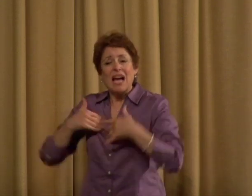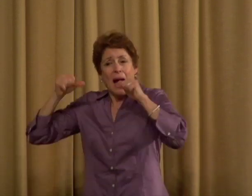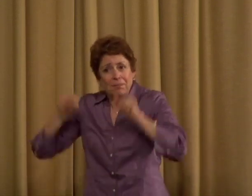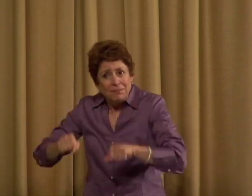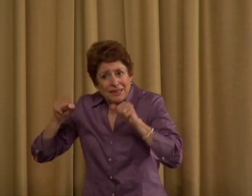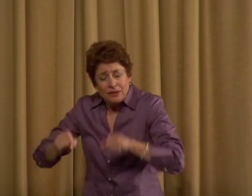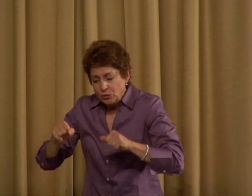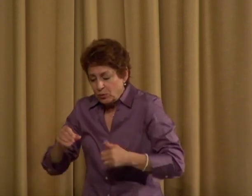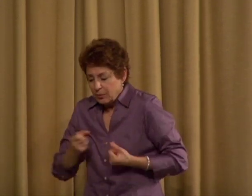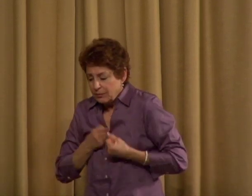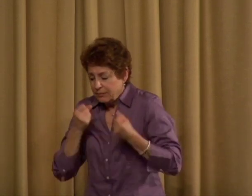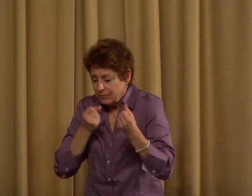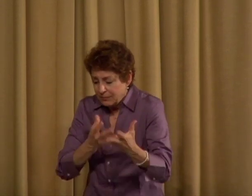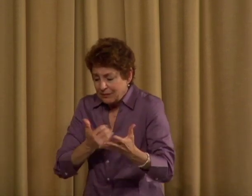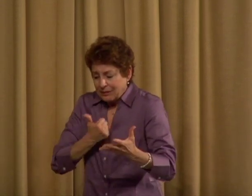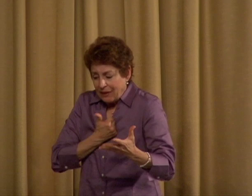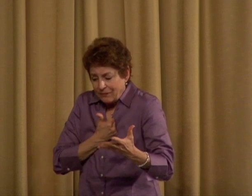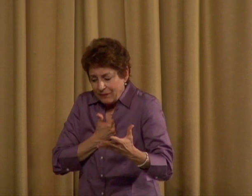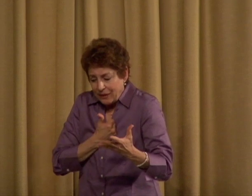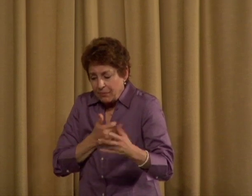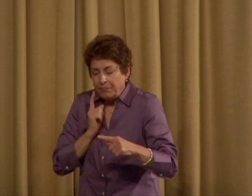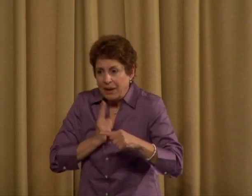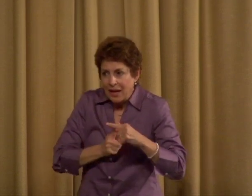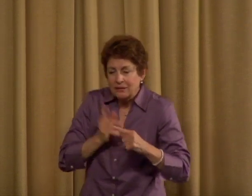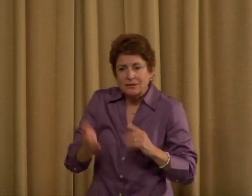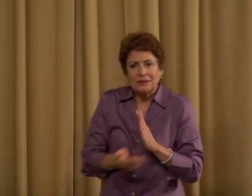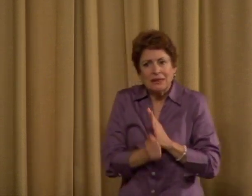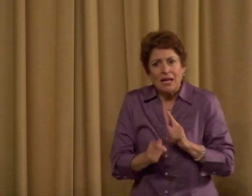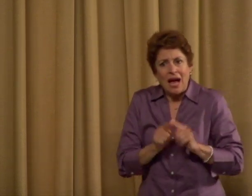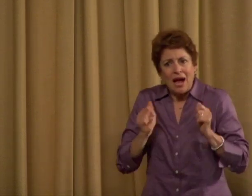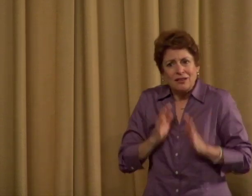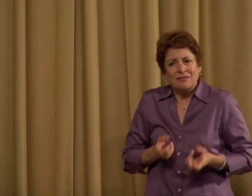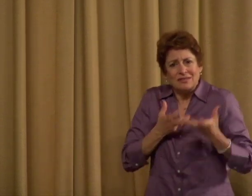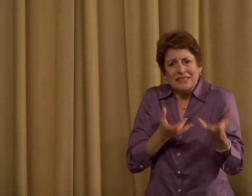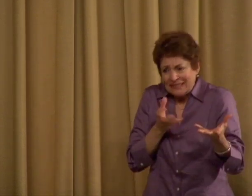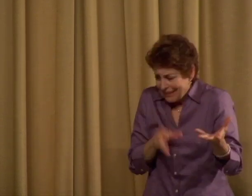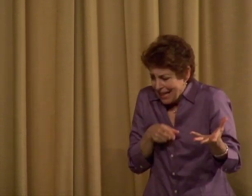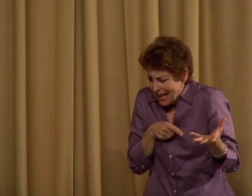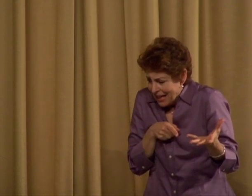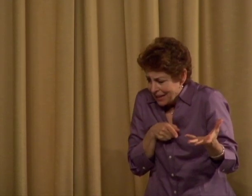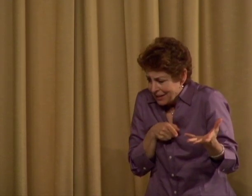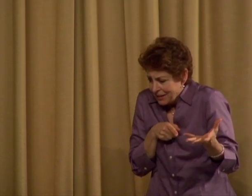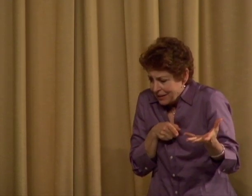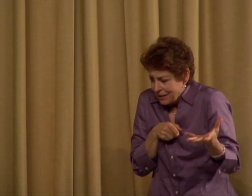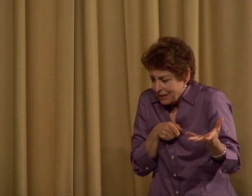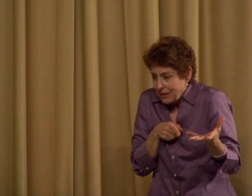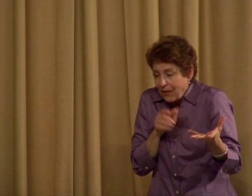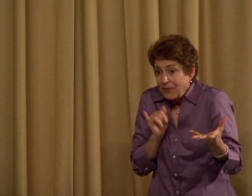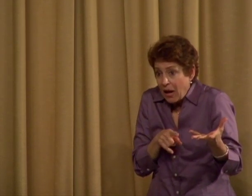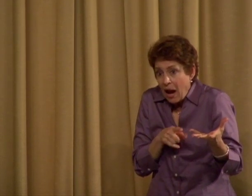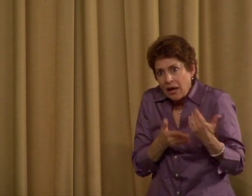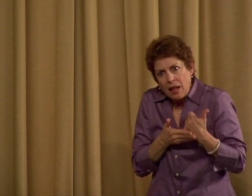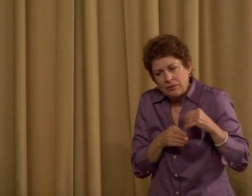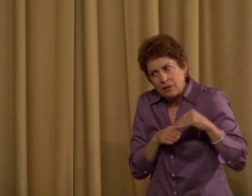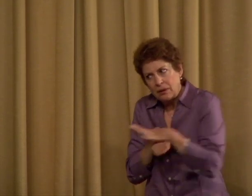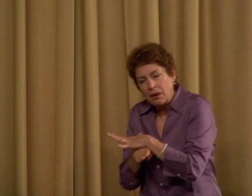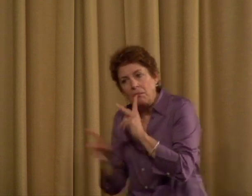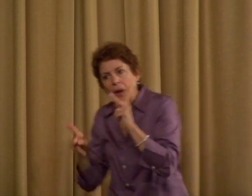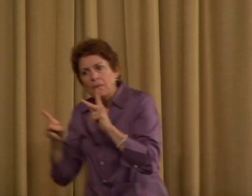of having the deaf actress is like, yes, they're able to provide the authenticity and the artistic expression, and